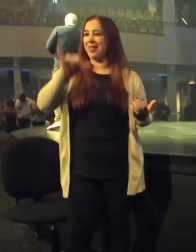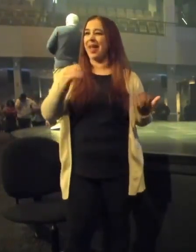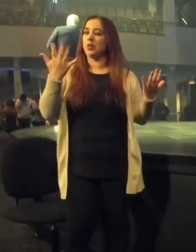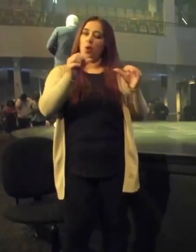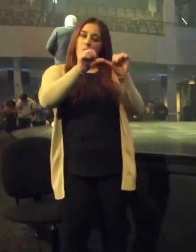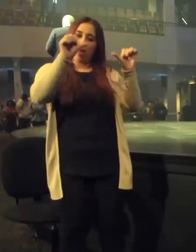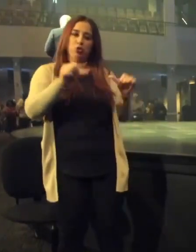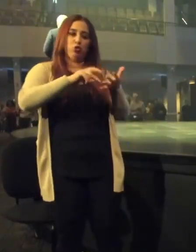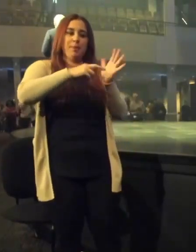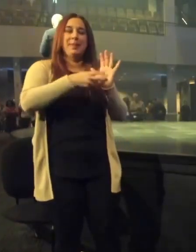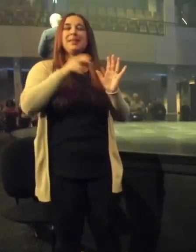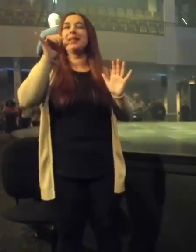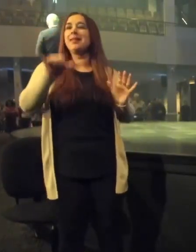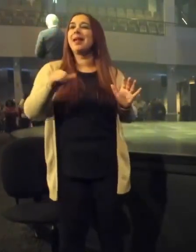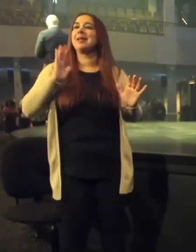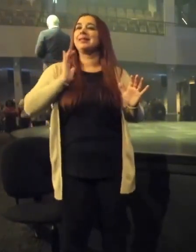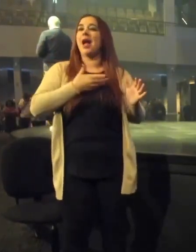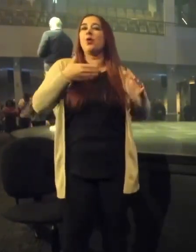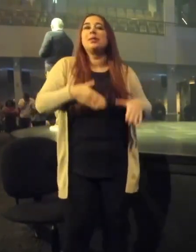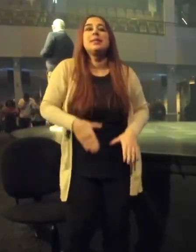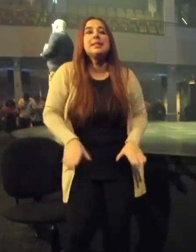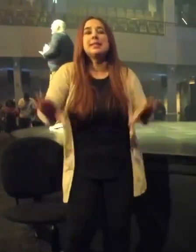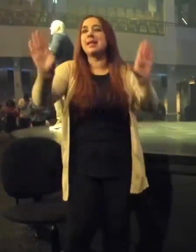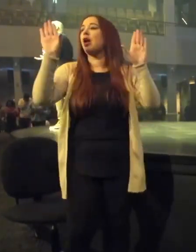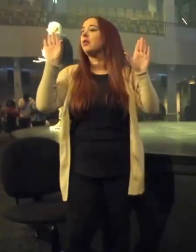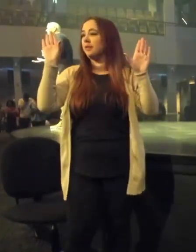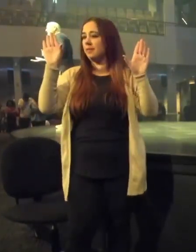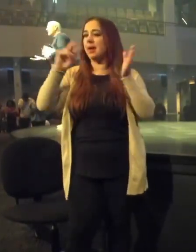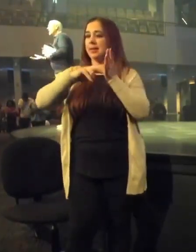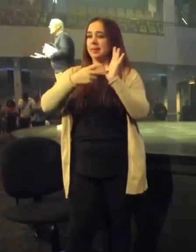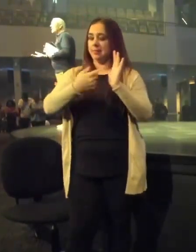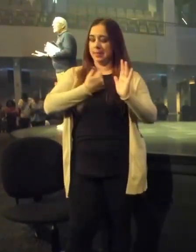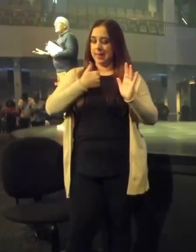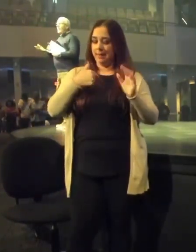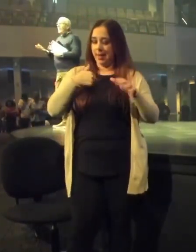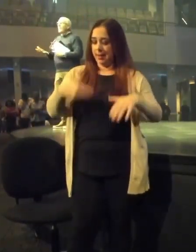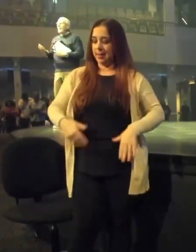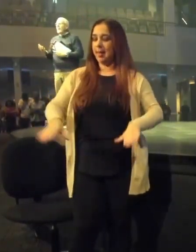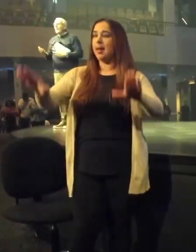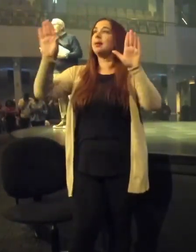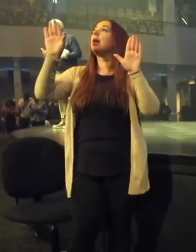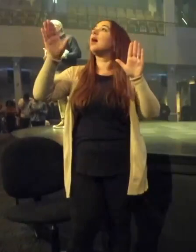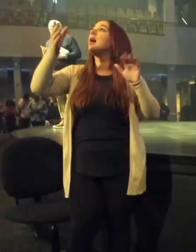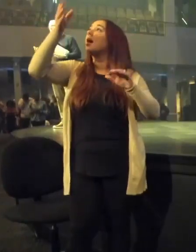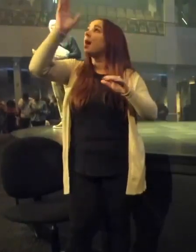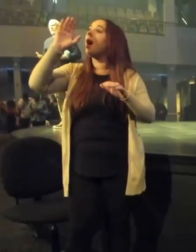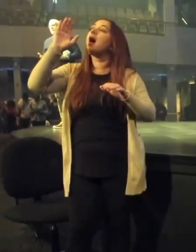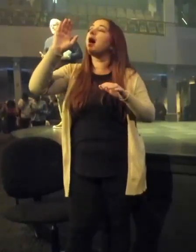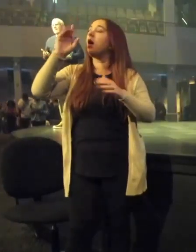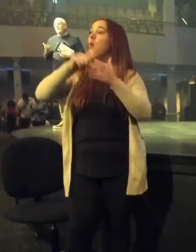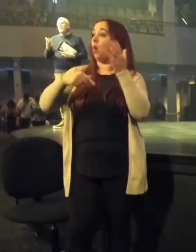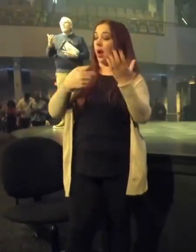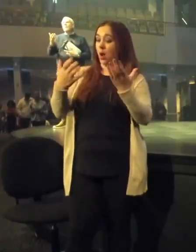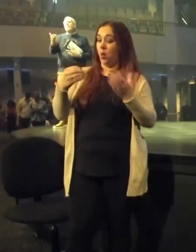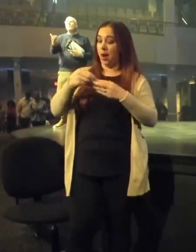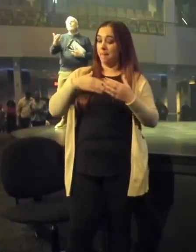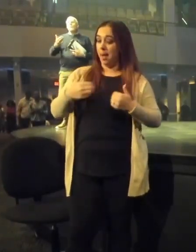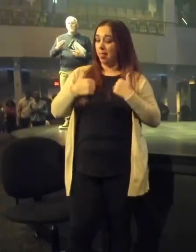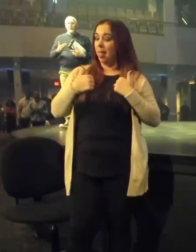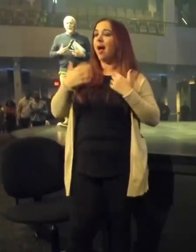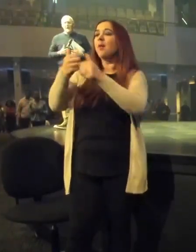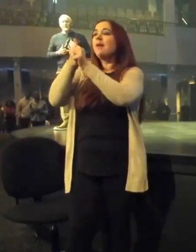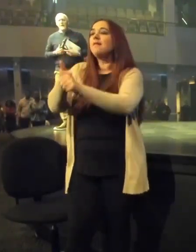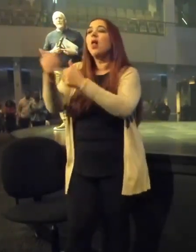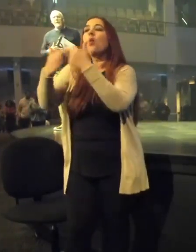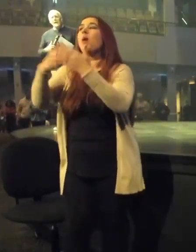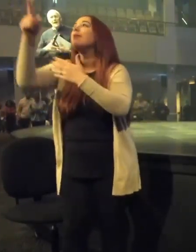all about. An altar is all about sacrifice. It's about laying yourself down and saying, God, what I want in my life more than anything else is I want what you want